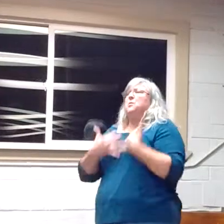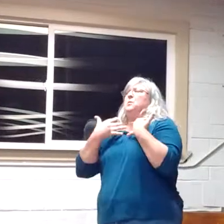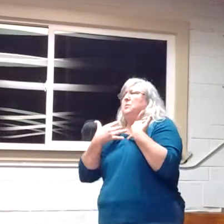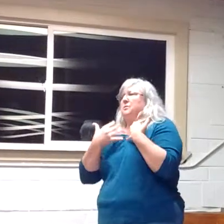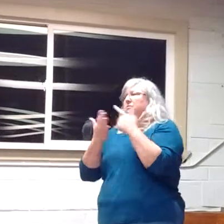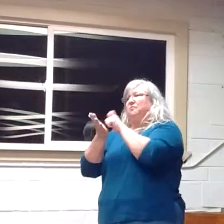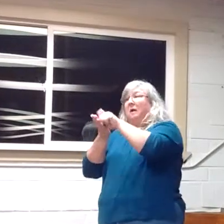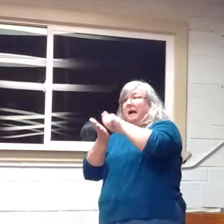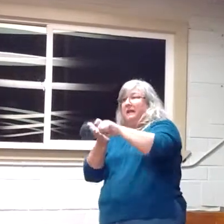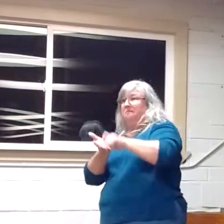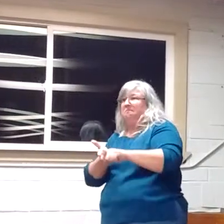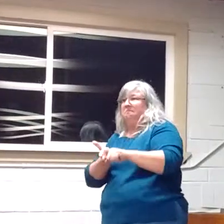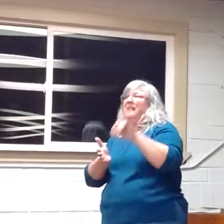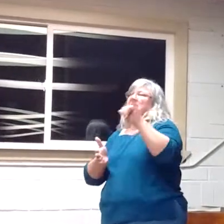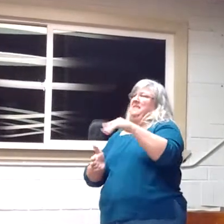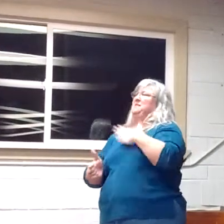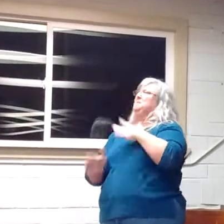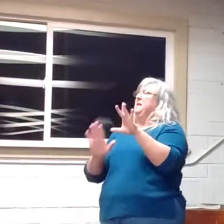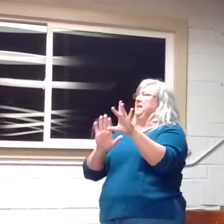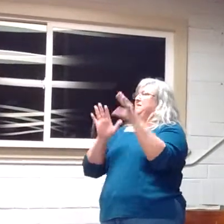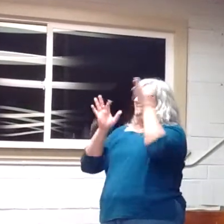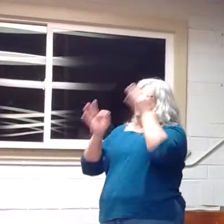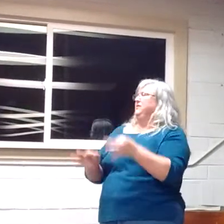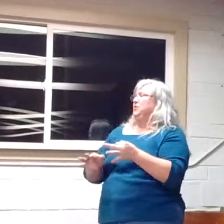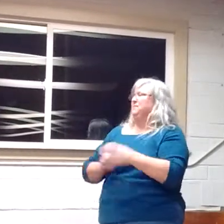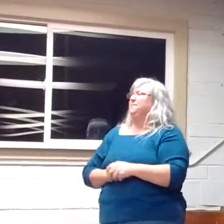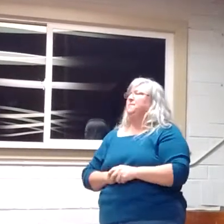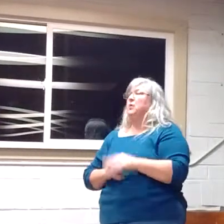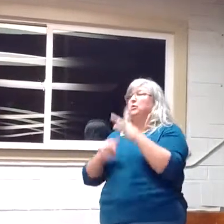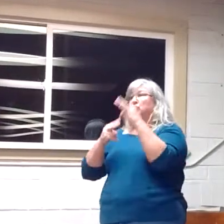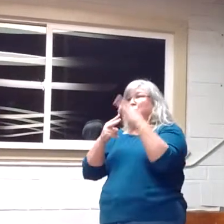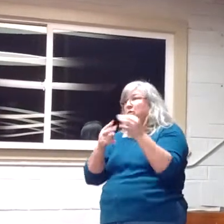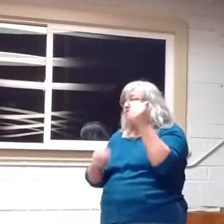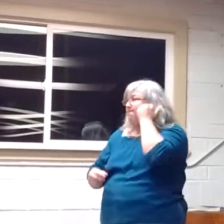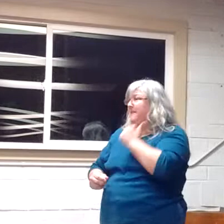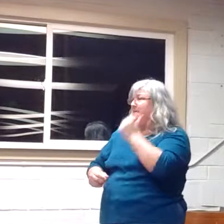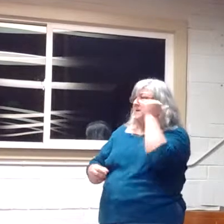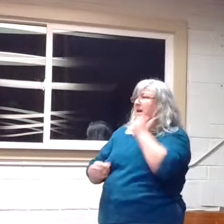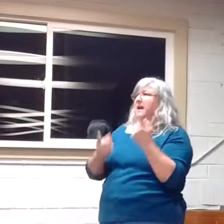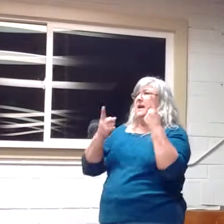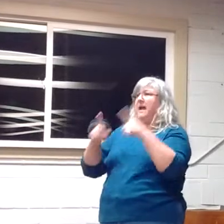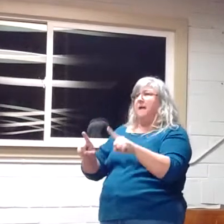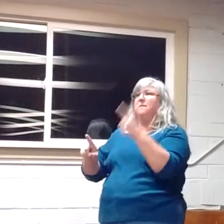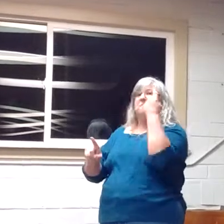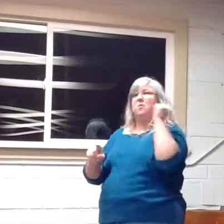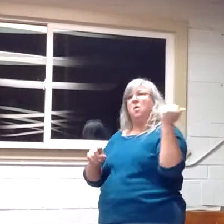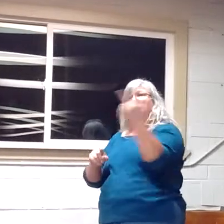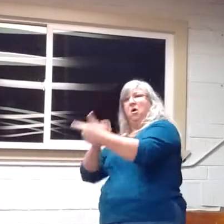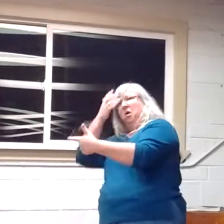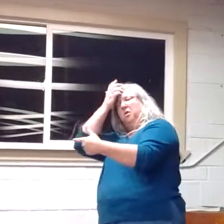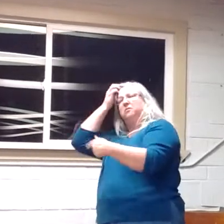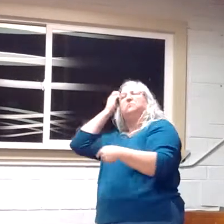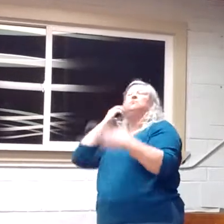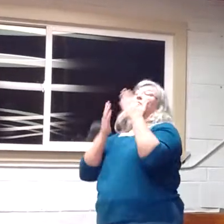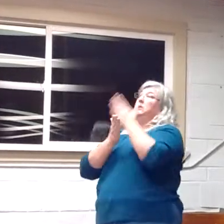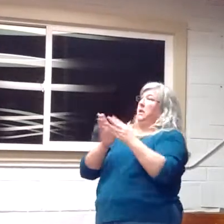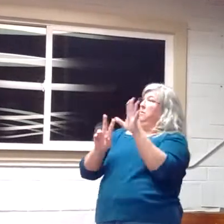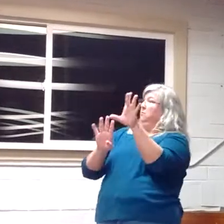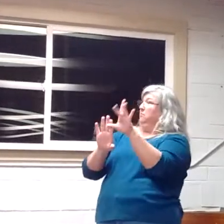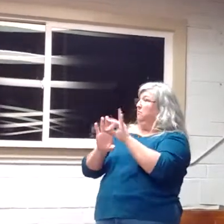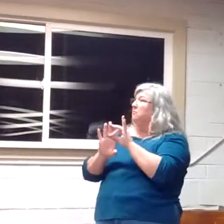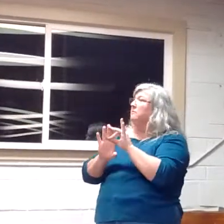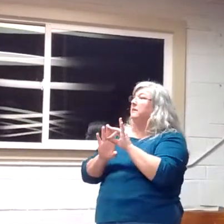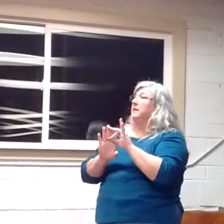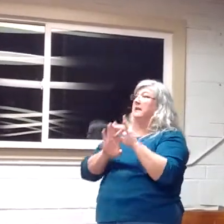my choice. Choices happen every day for each one of us, both expected and